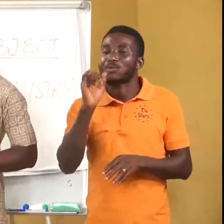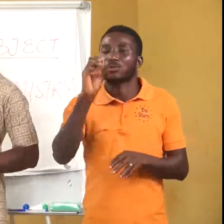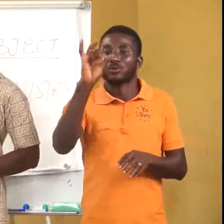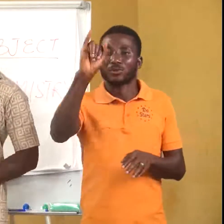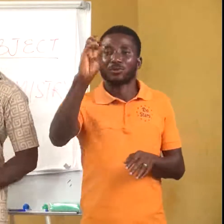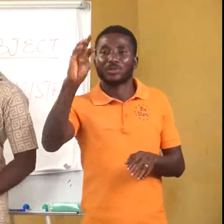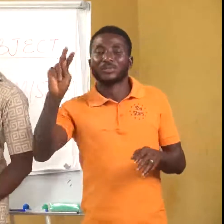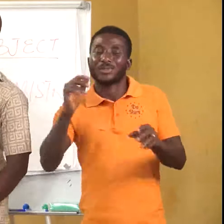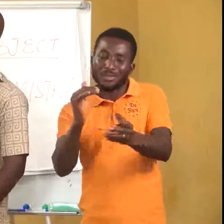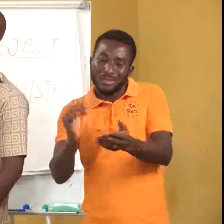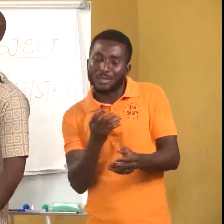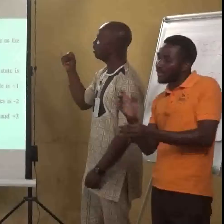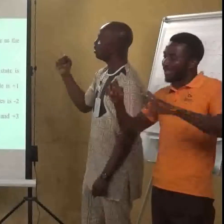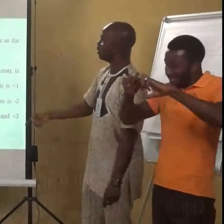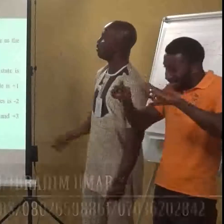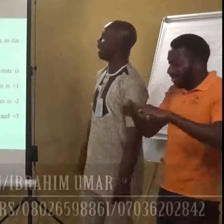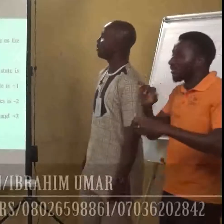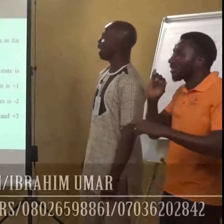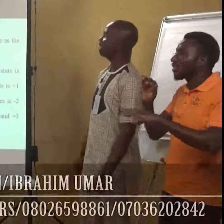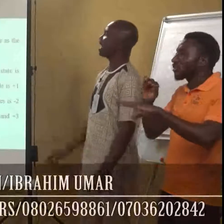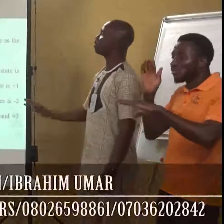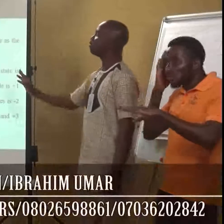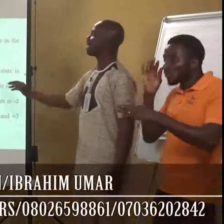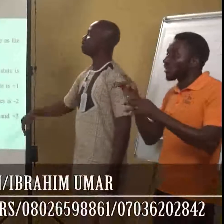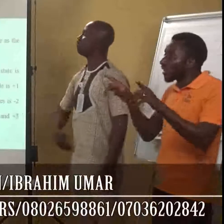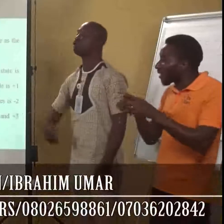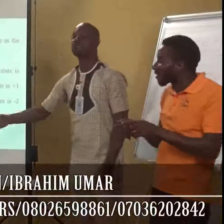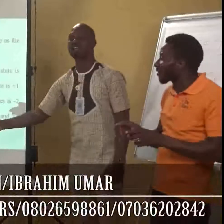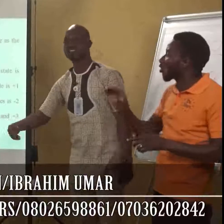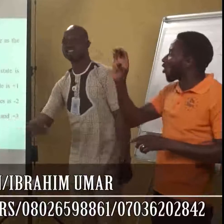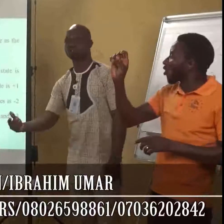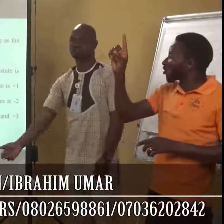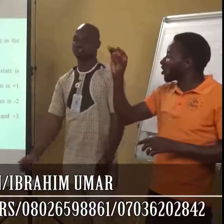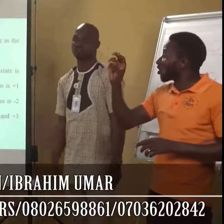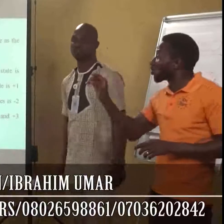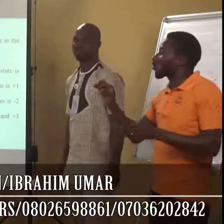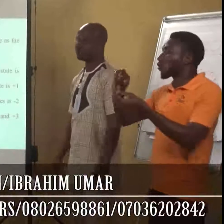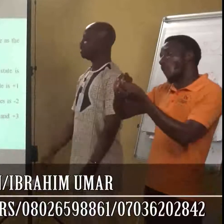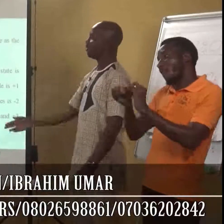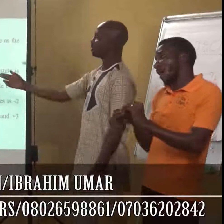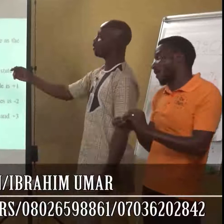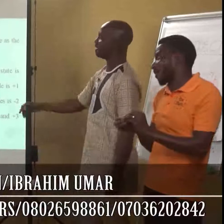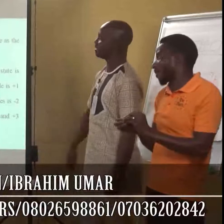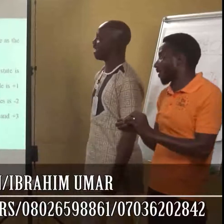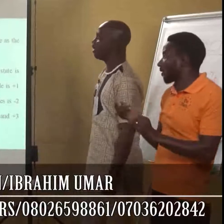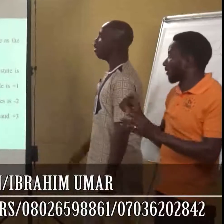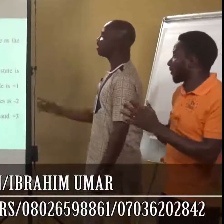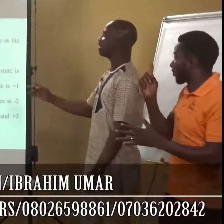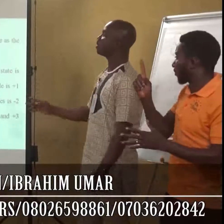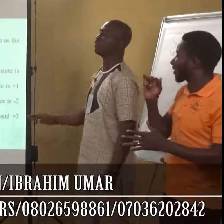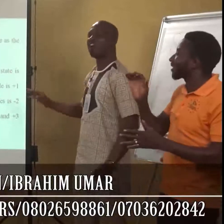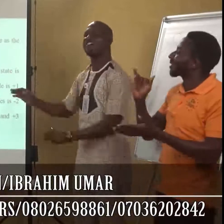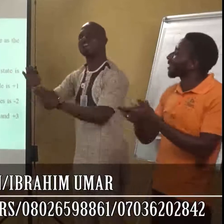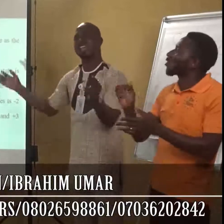that charge is known as the oxidation number. And there are rules that you follow to assign this oxidation number. The first one is that